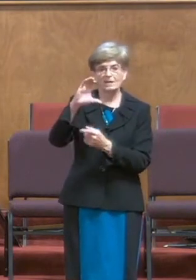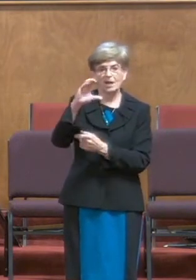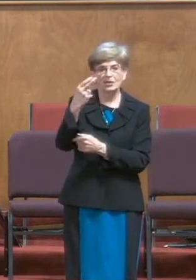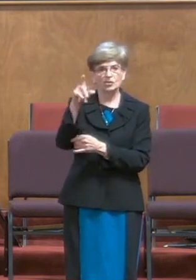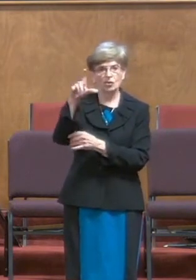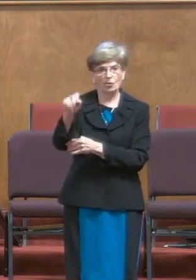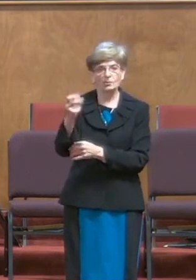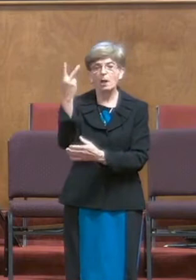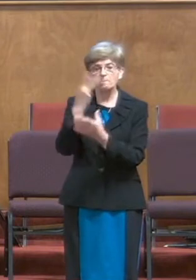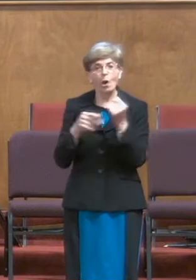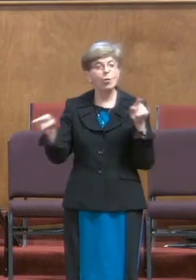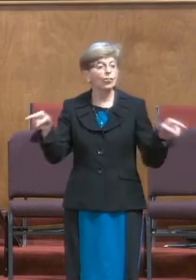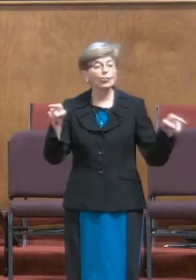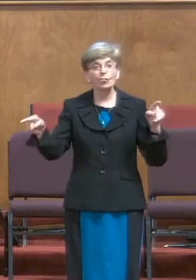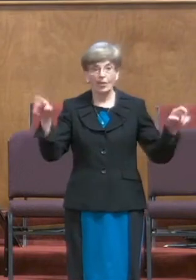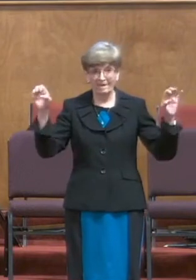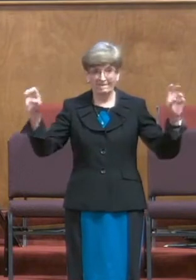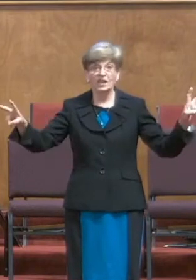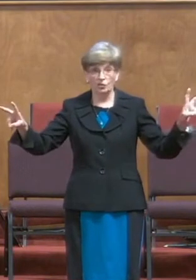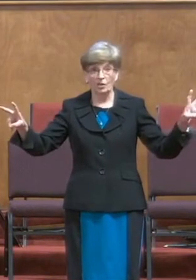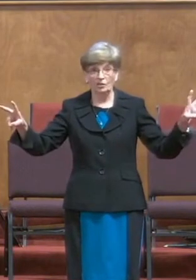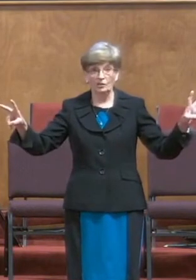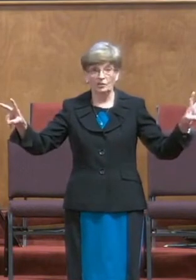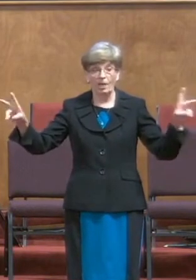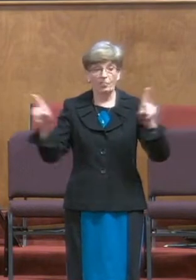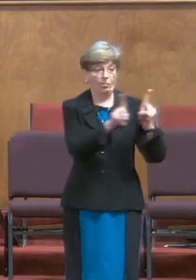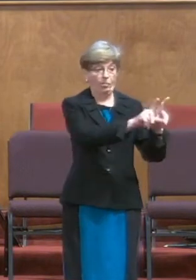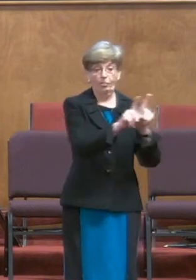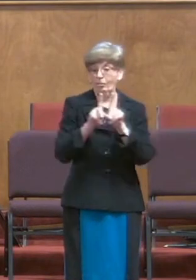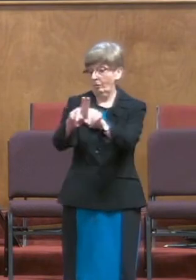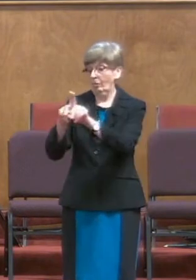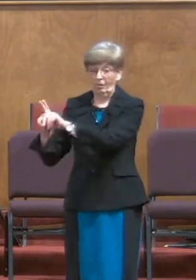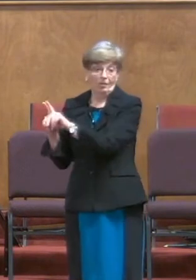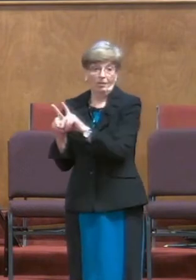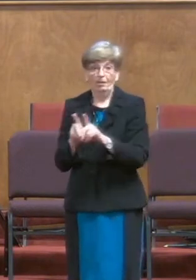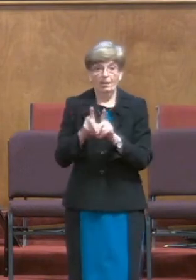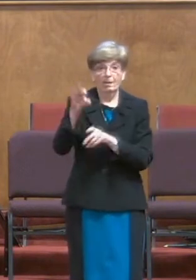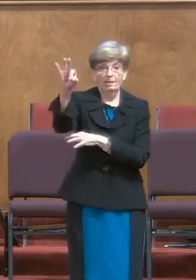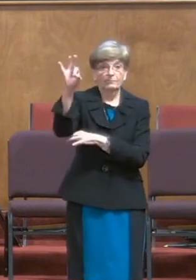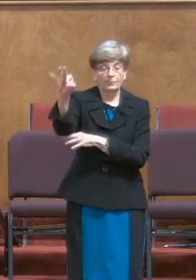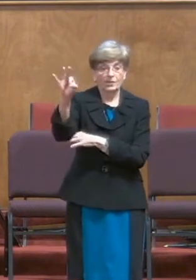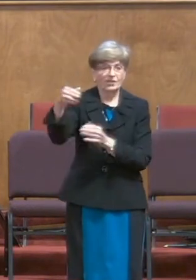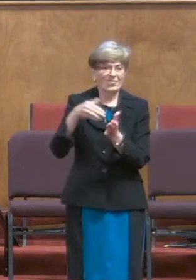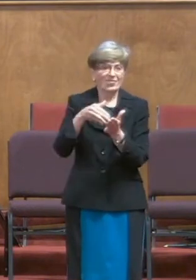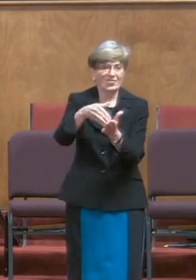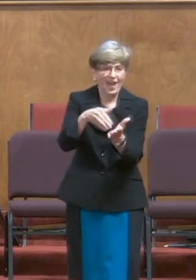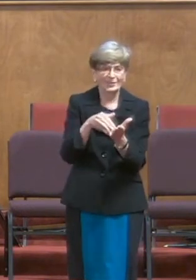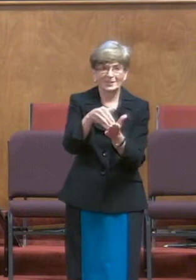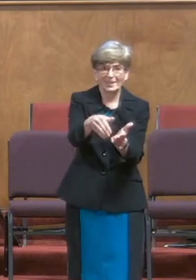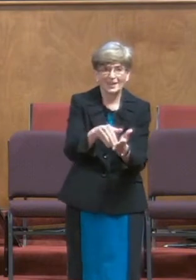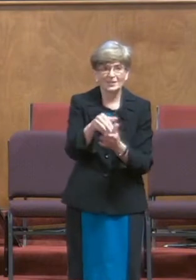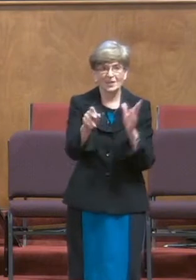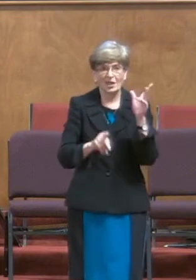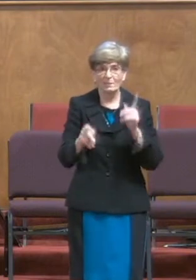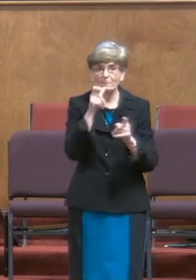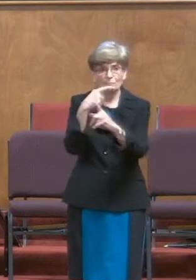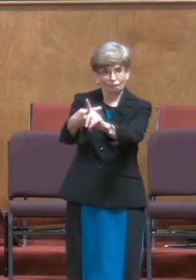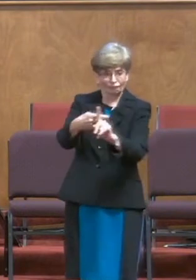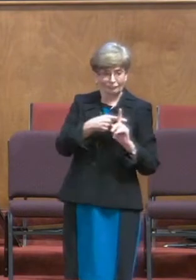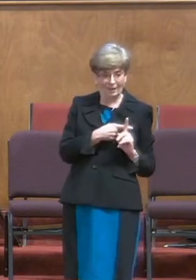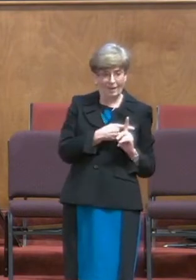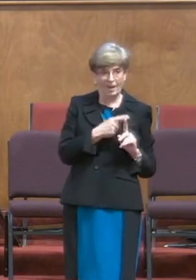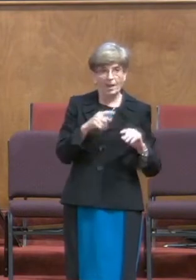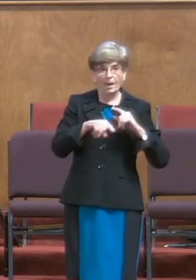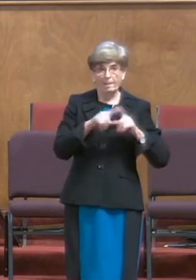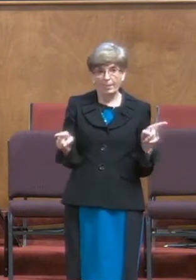Billy Graham, went on crusades with him, preached to countless thousands of people, led many people to the Lord. But he looked around at